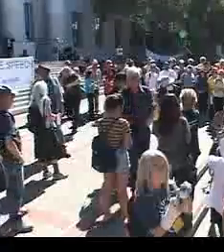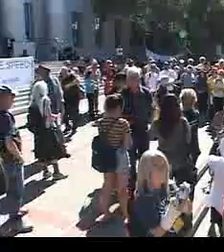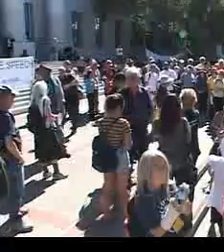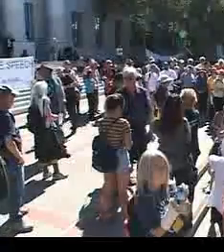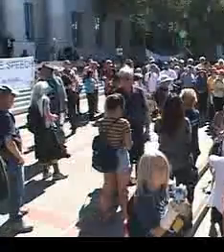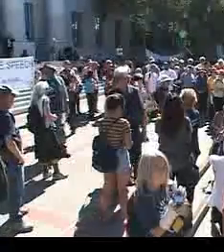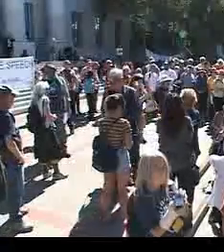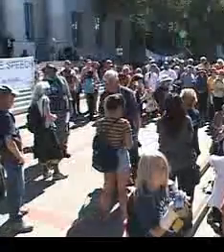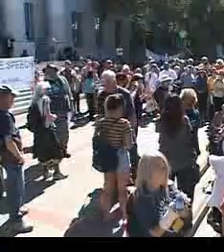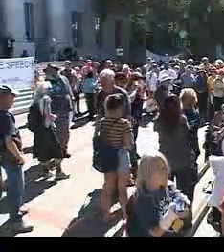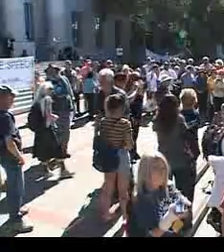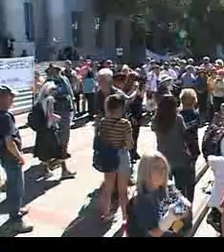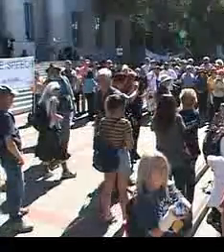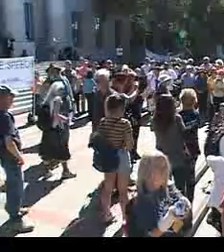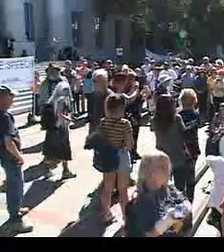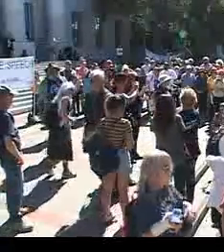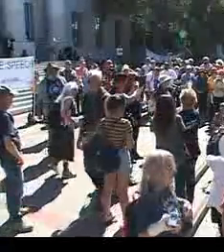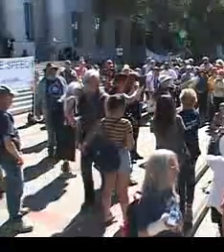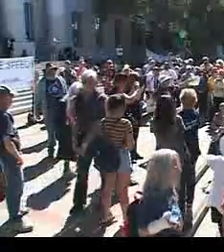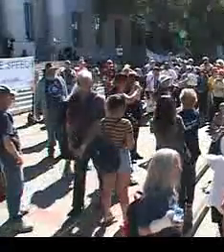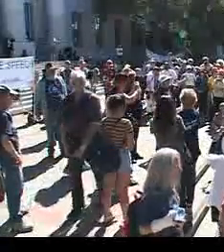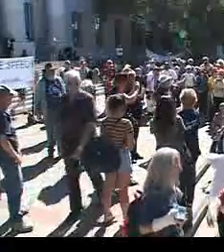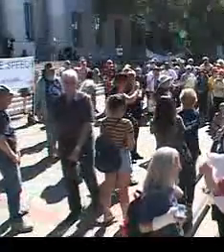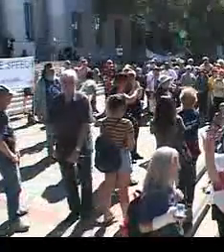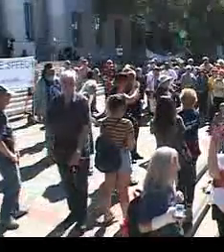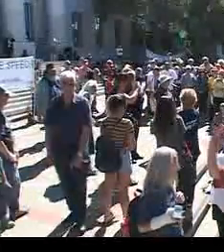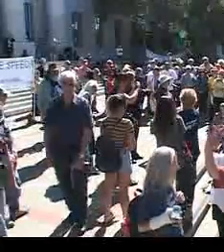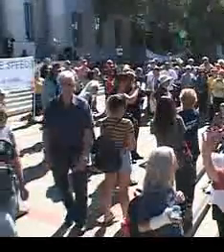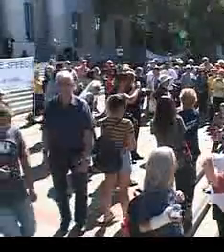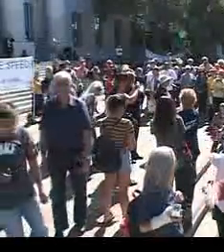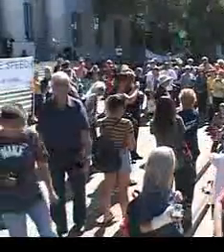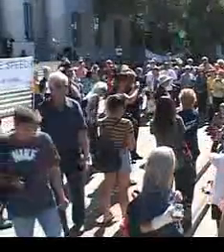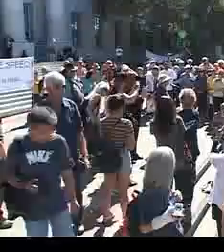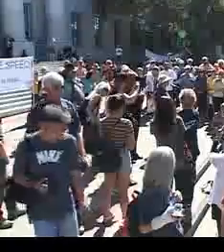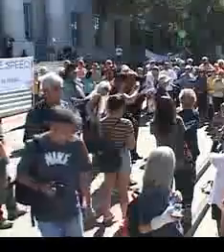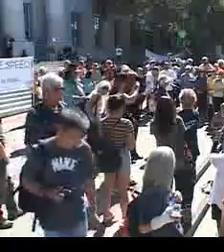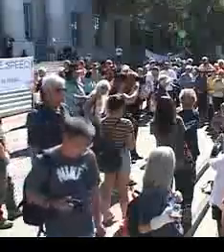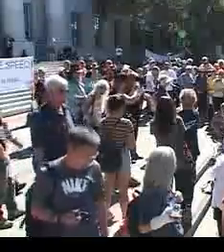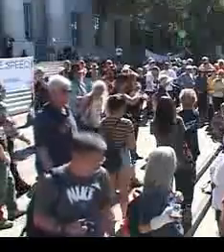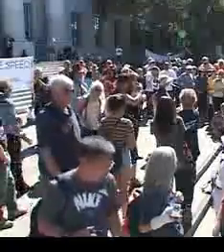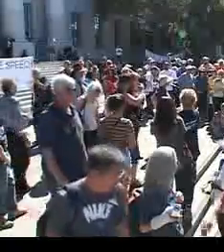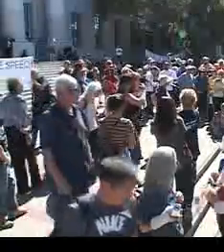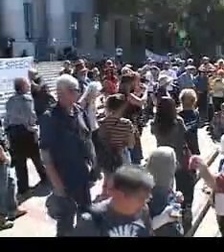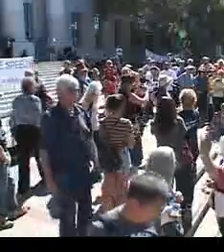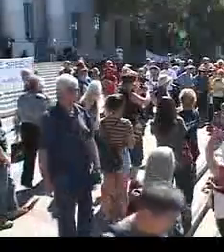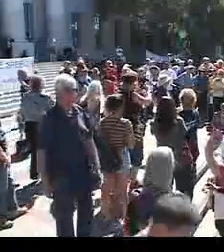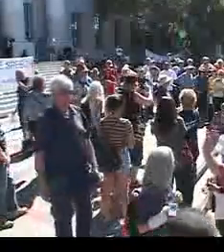literature? We have tables here all the time, you say,